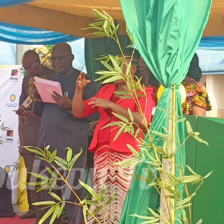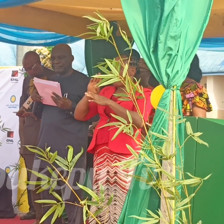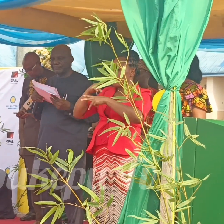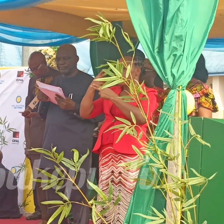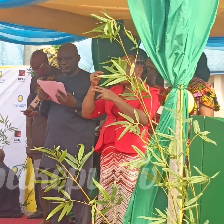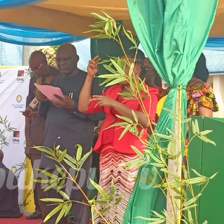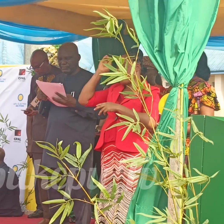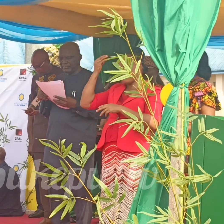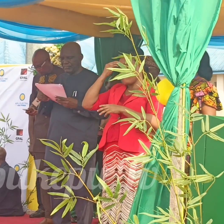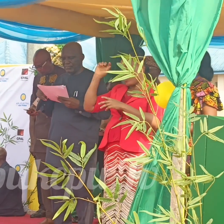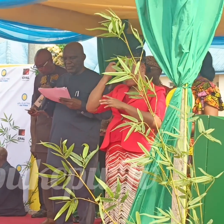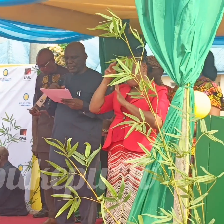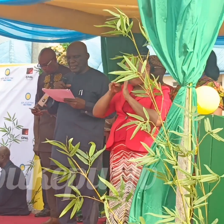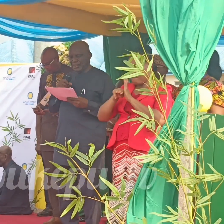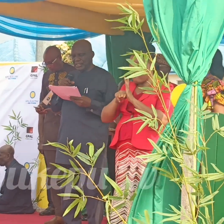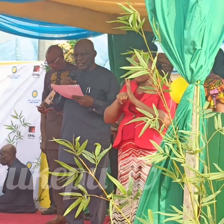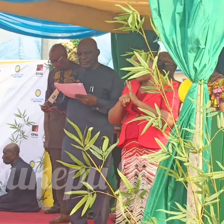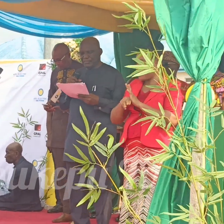government.